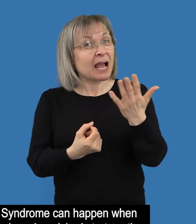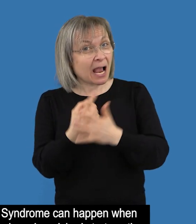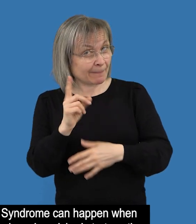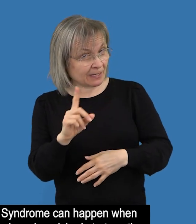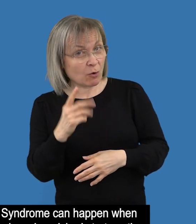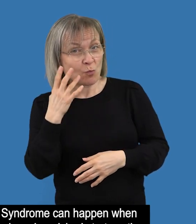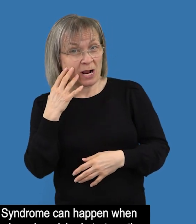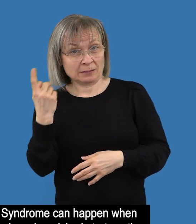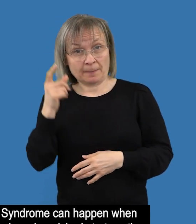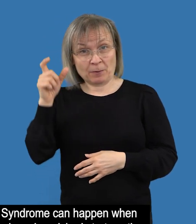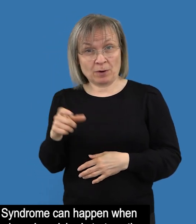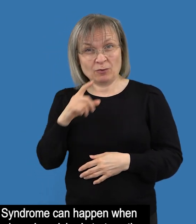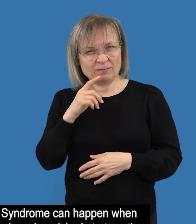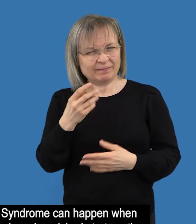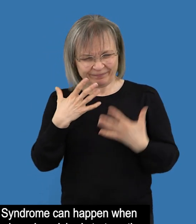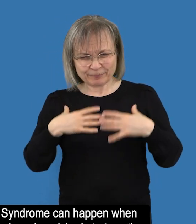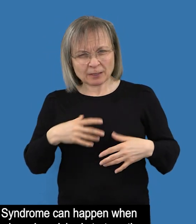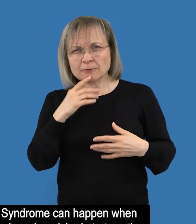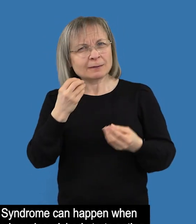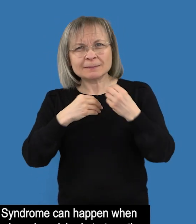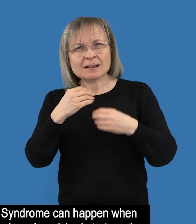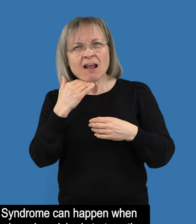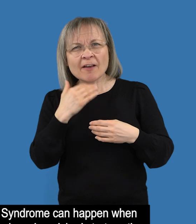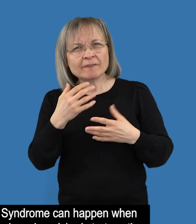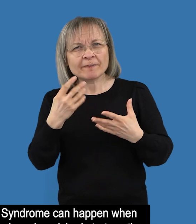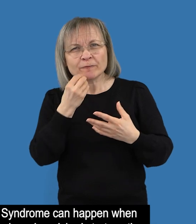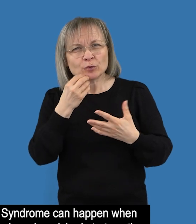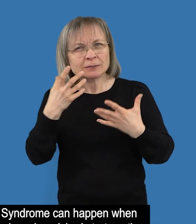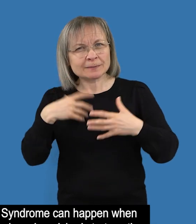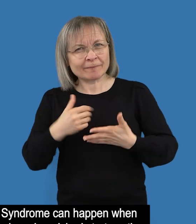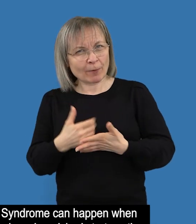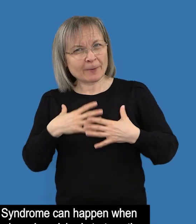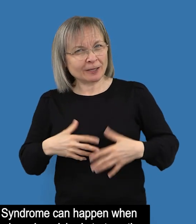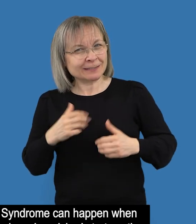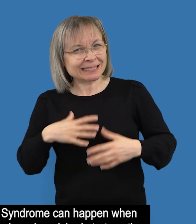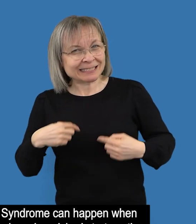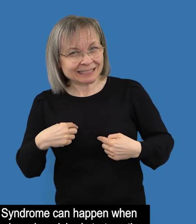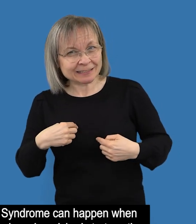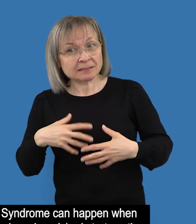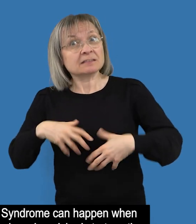Refeeding syndrome can happen when someone who is malnourished starts eating.